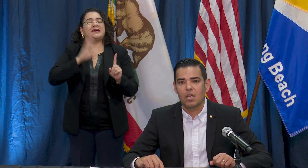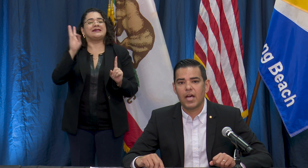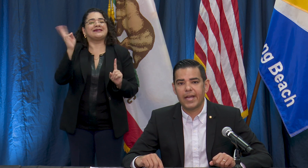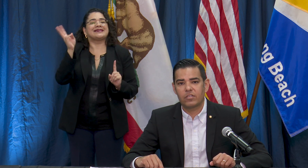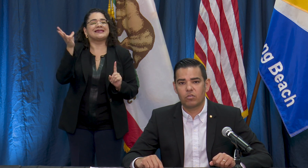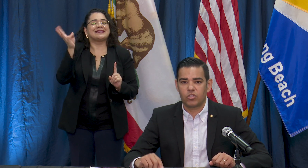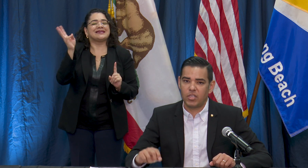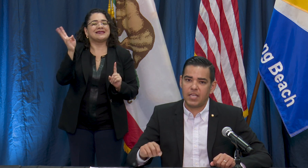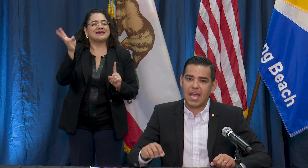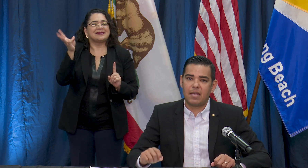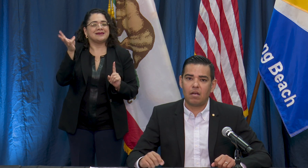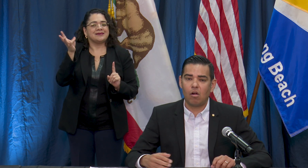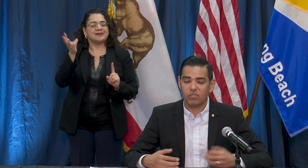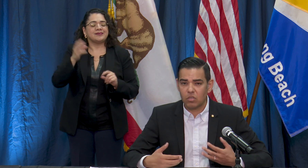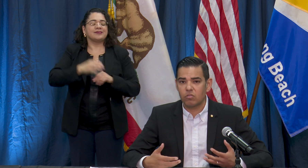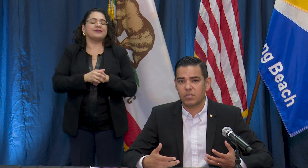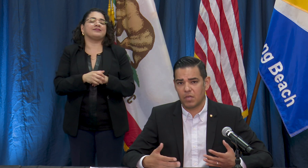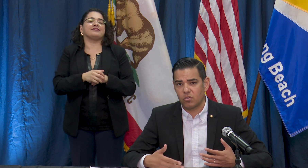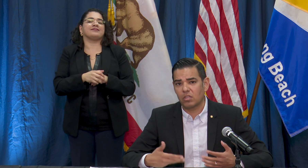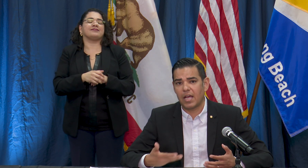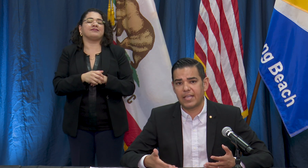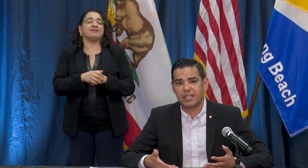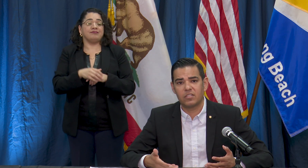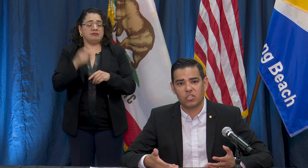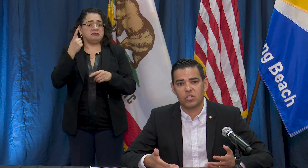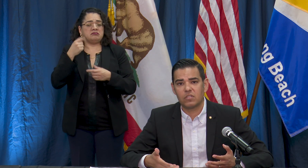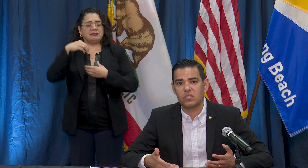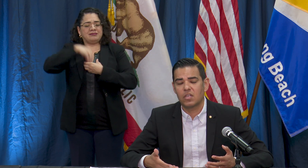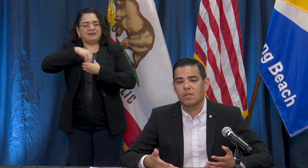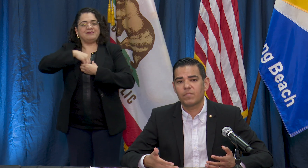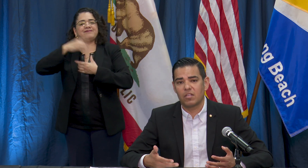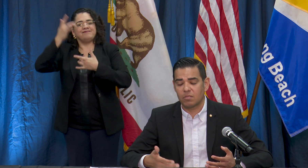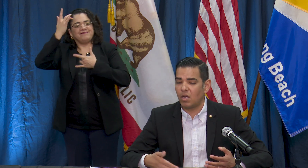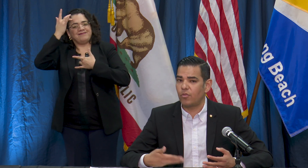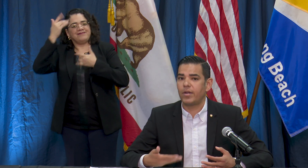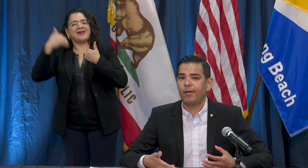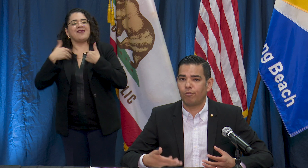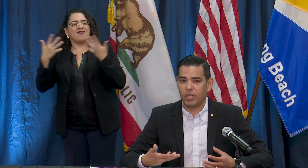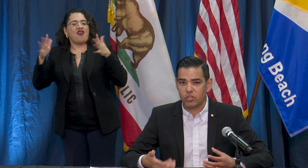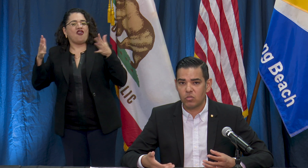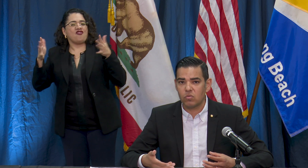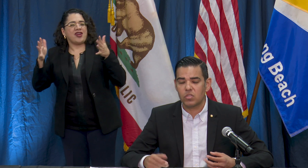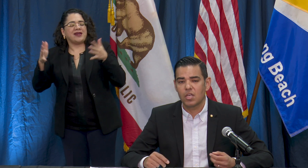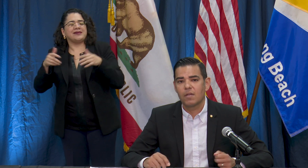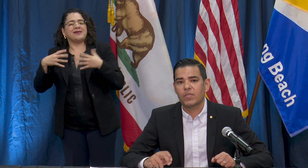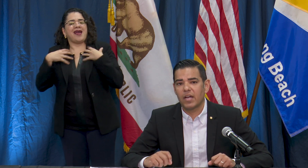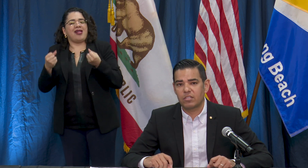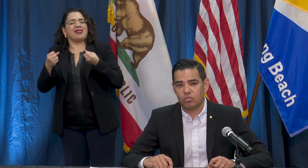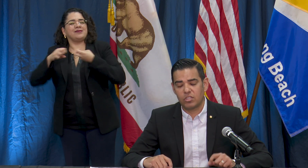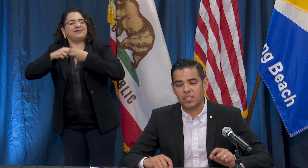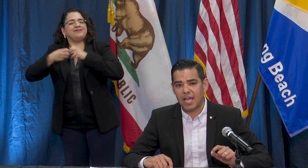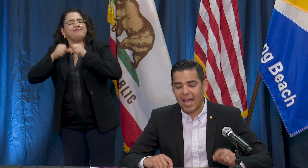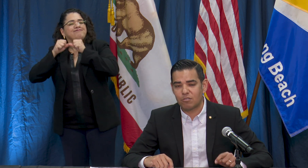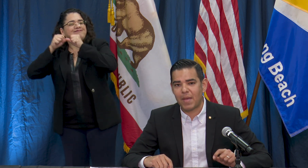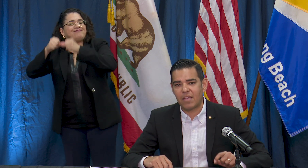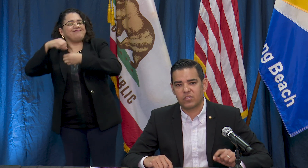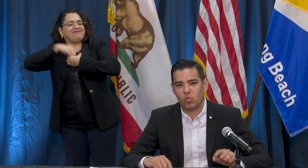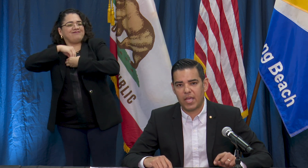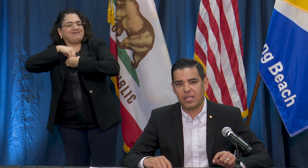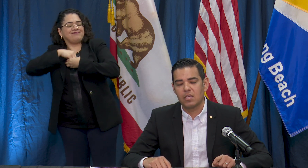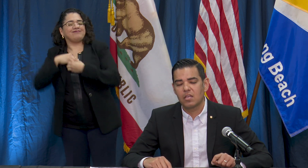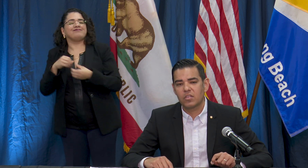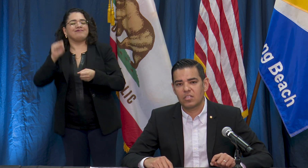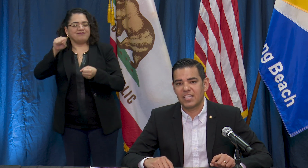60s, and so she had also some underlying conditions on some other health issues, and so she has